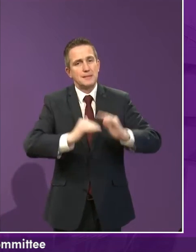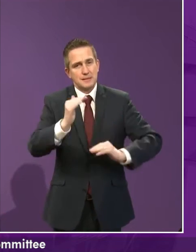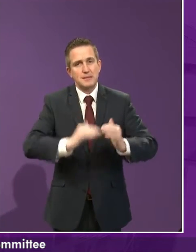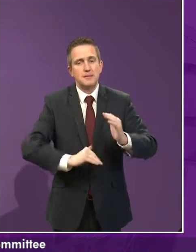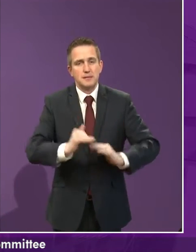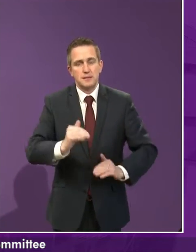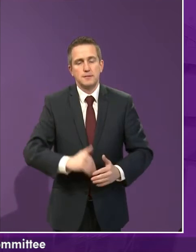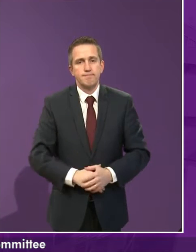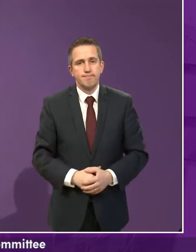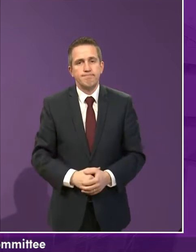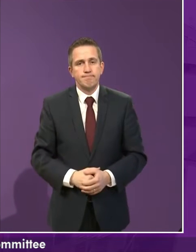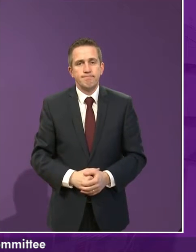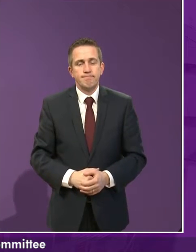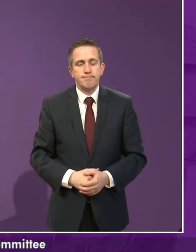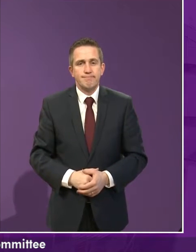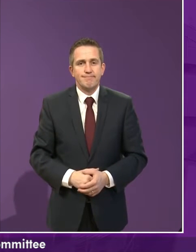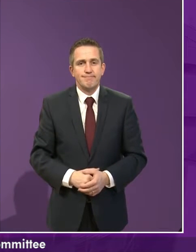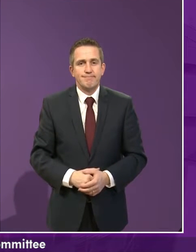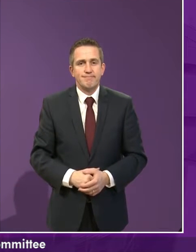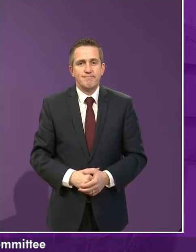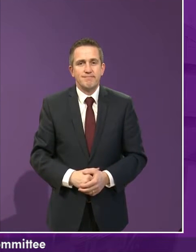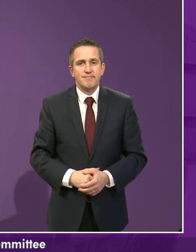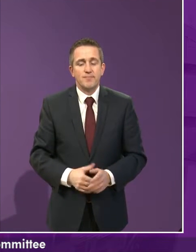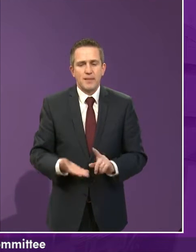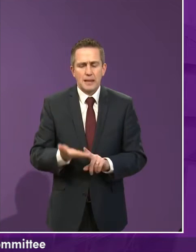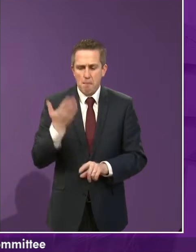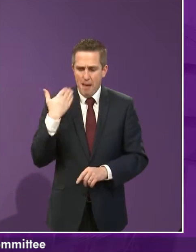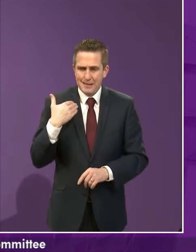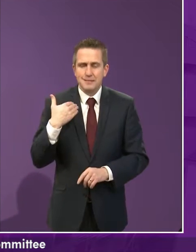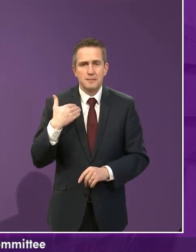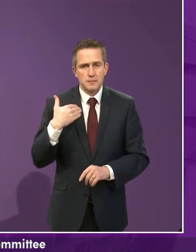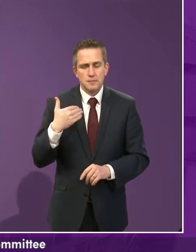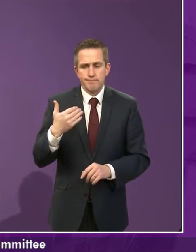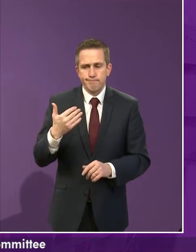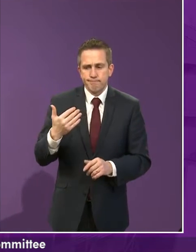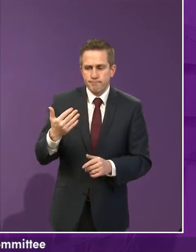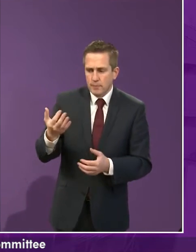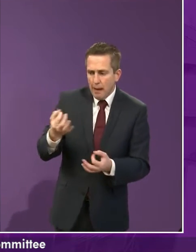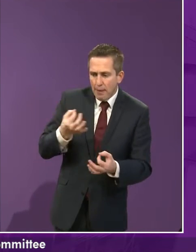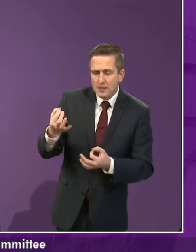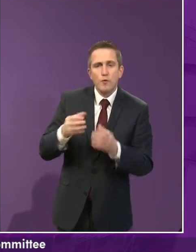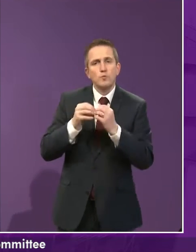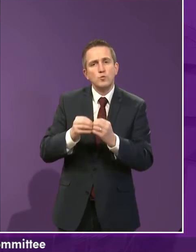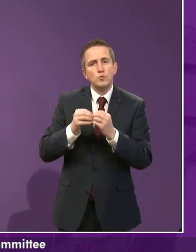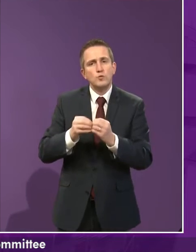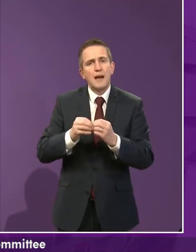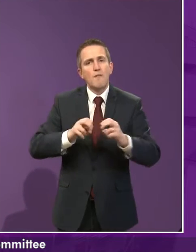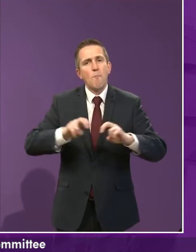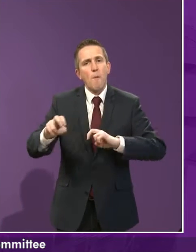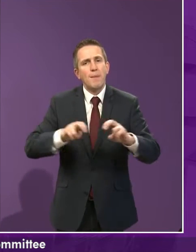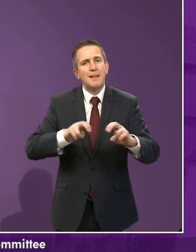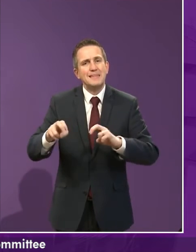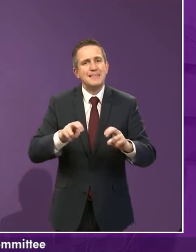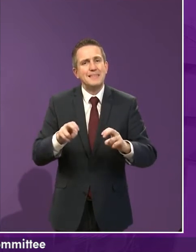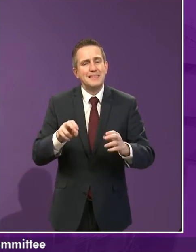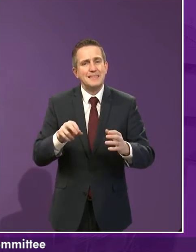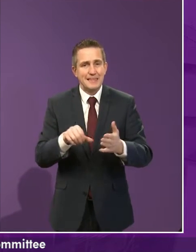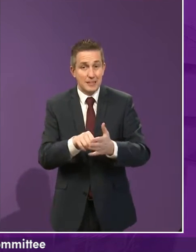Where we've encountered in the past, we've had, for example, some students with mobility issues who are